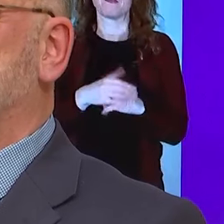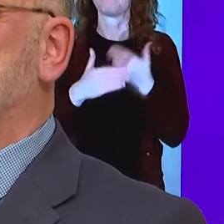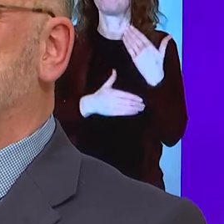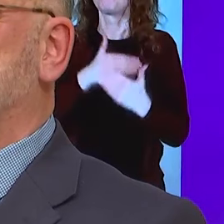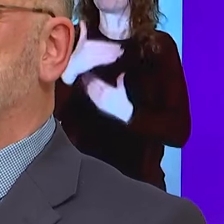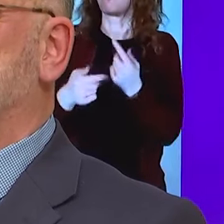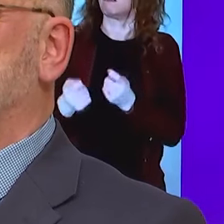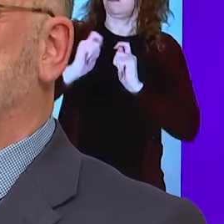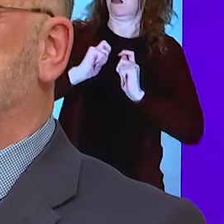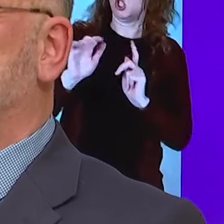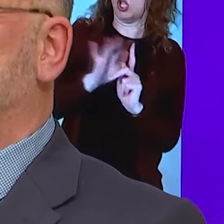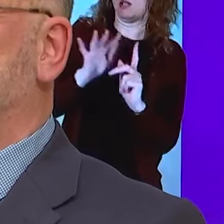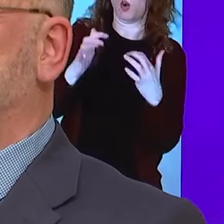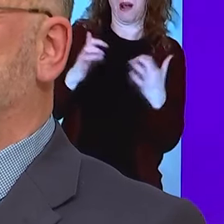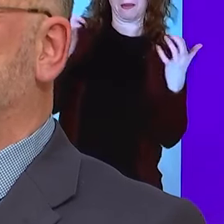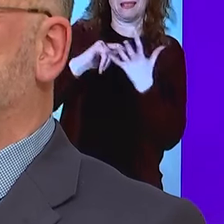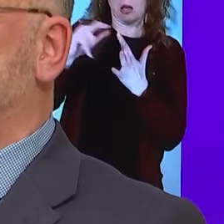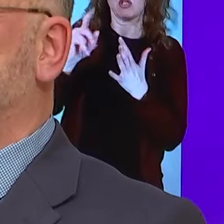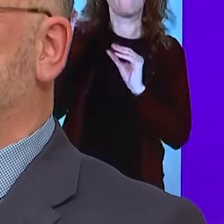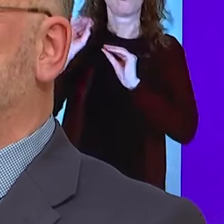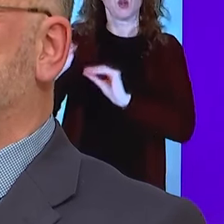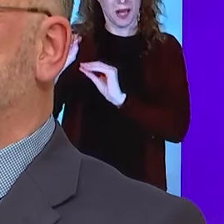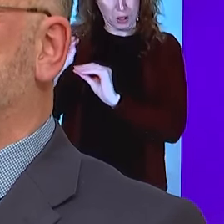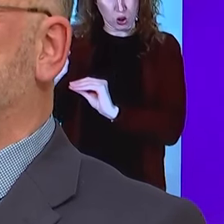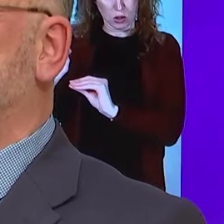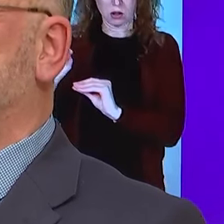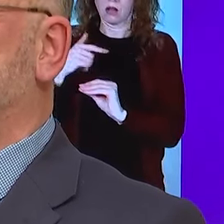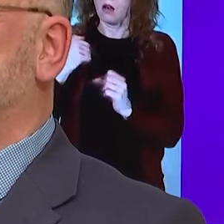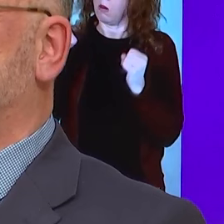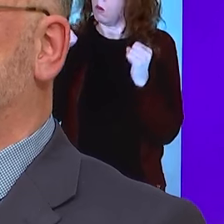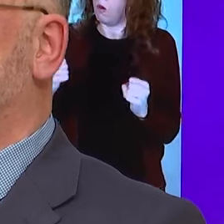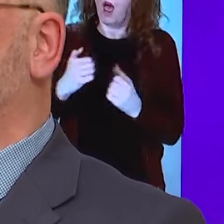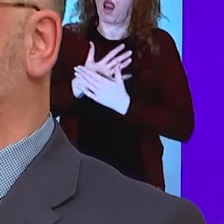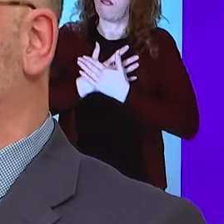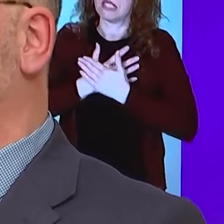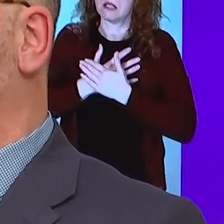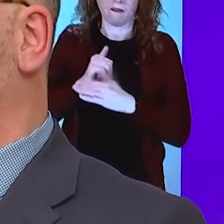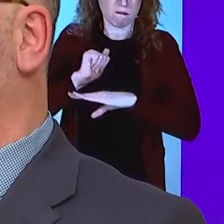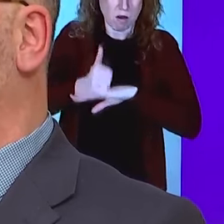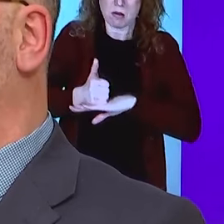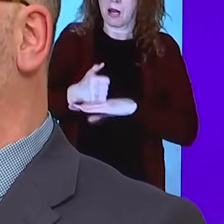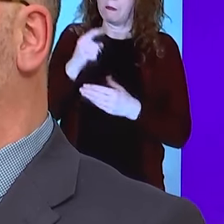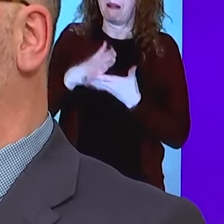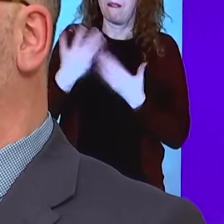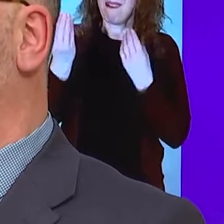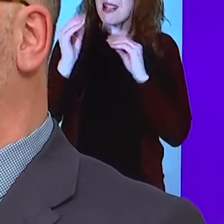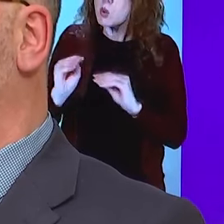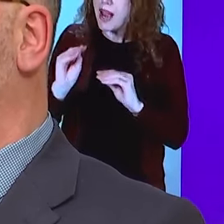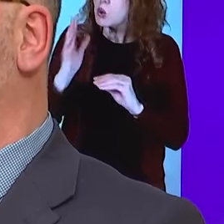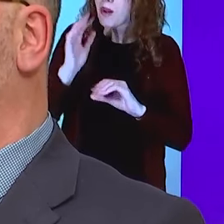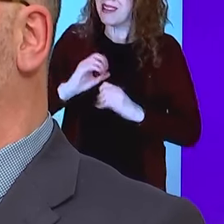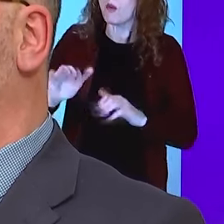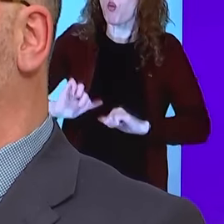as the Shadow Cabinet Secretary for Education, and I absolutely love it, because I fundamentally believe that education, when done well, can be the